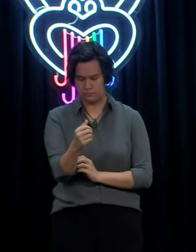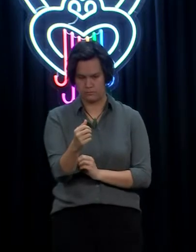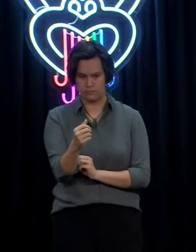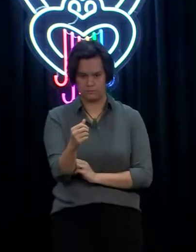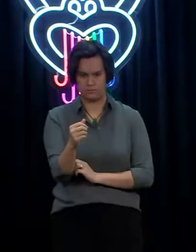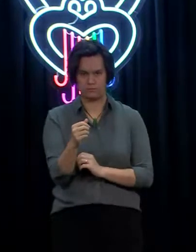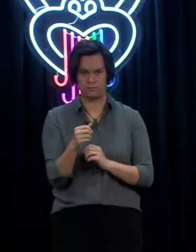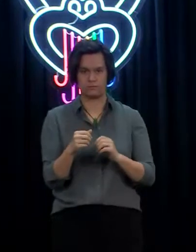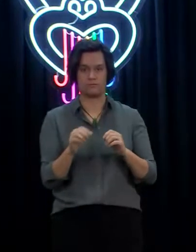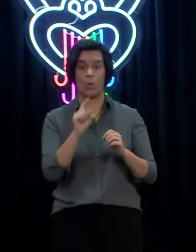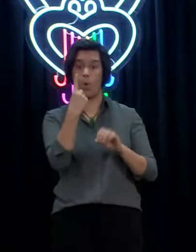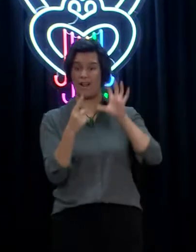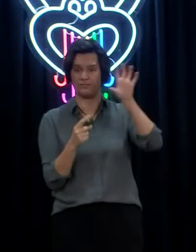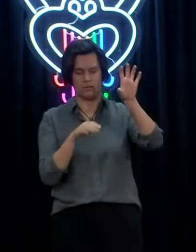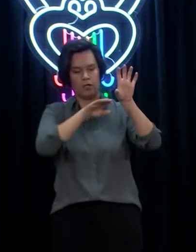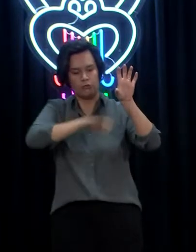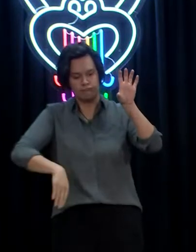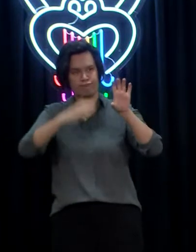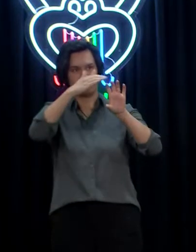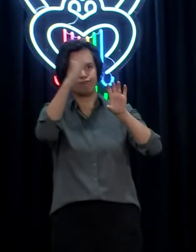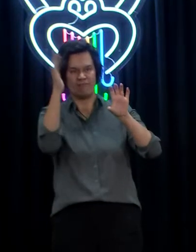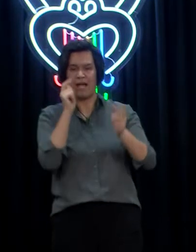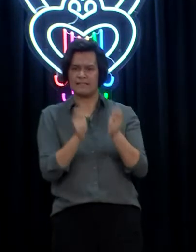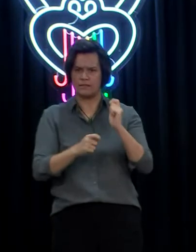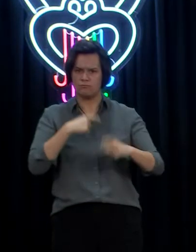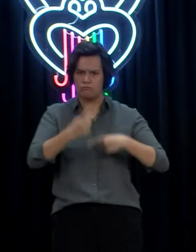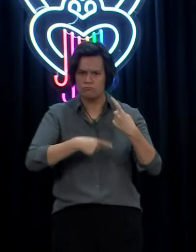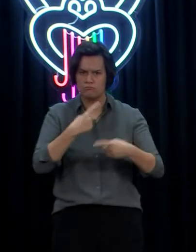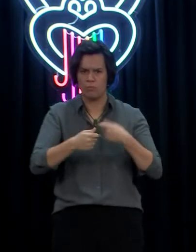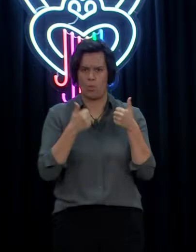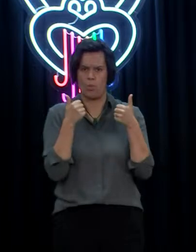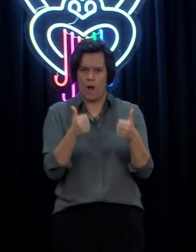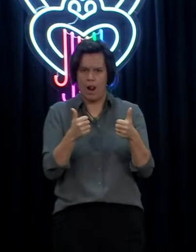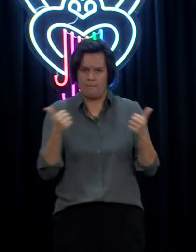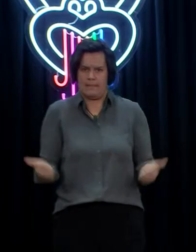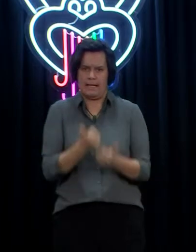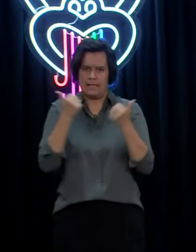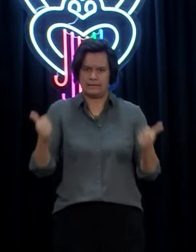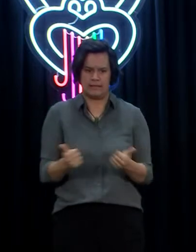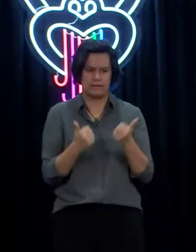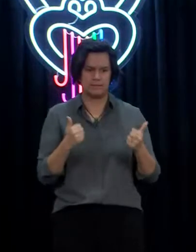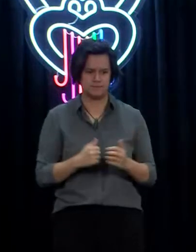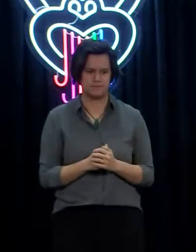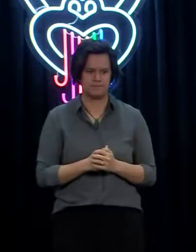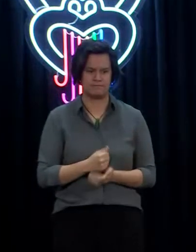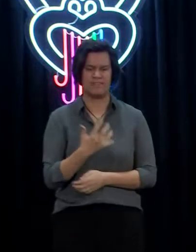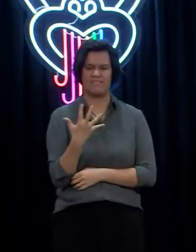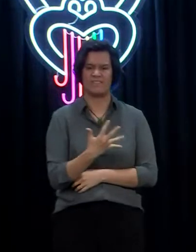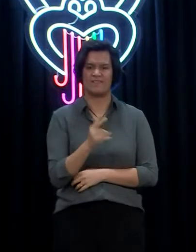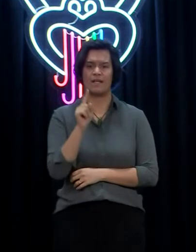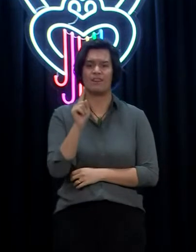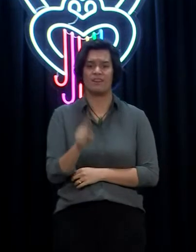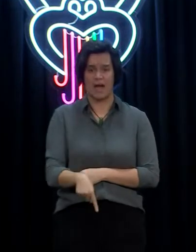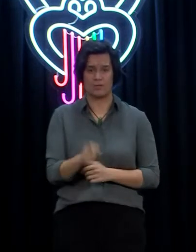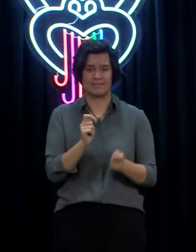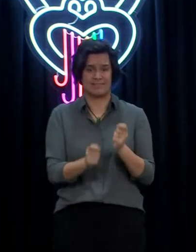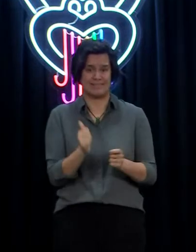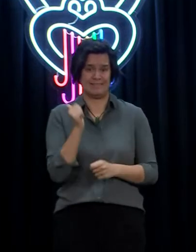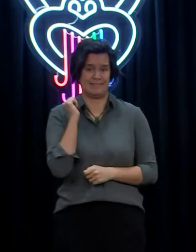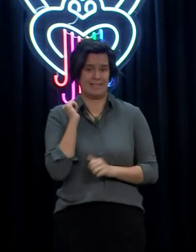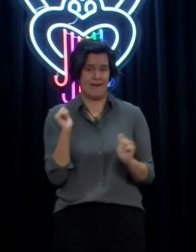so thank you very much. Around 15,000 tests were processed yesterday, with a 7-day rolling average of just